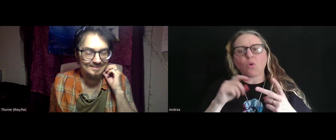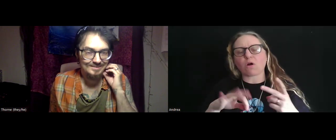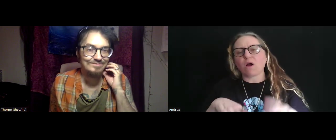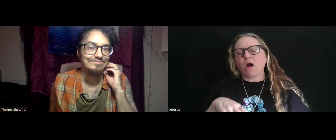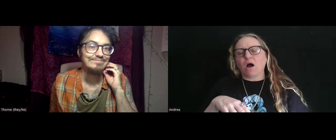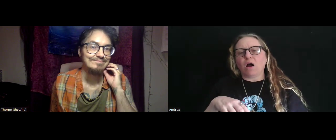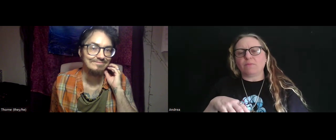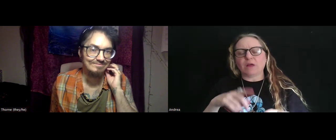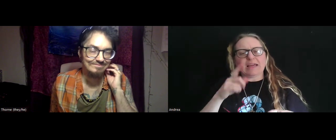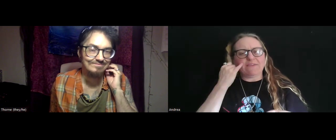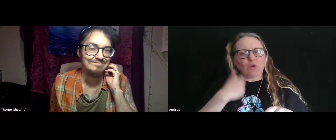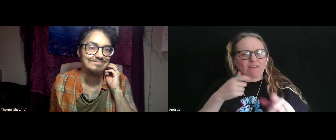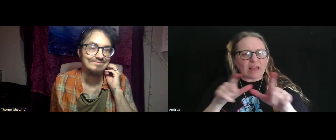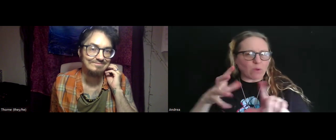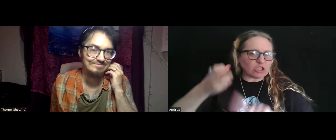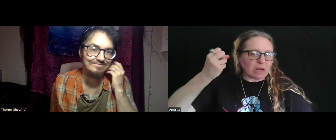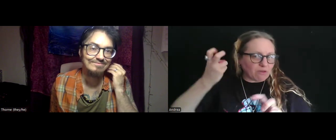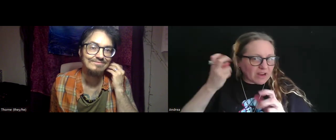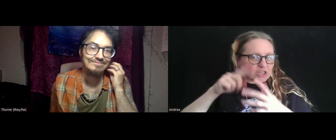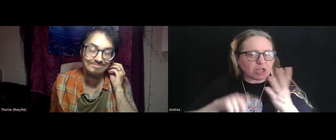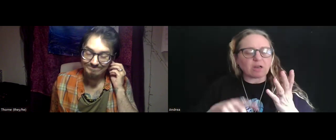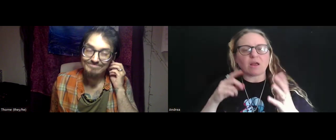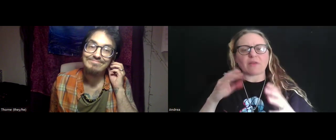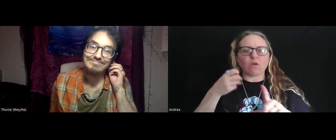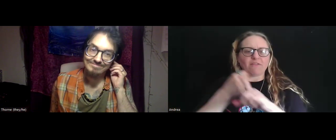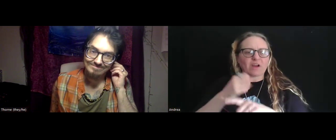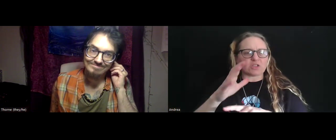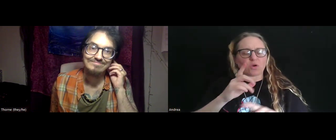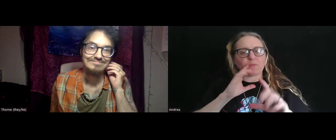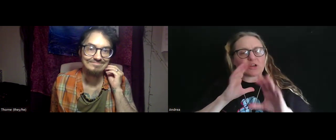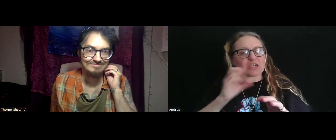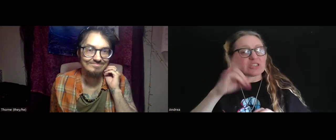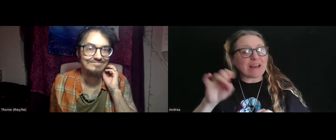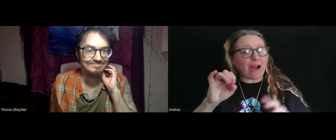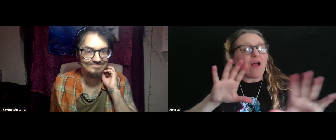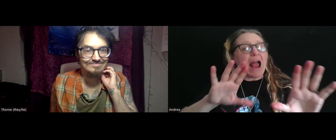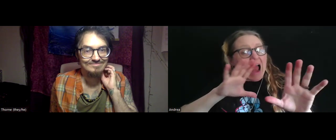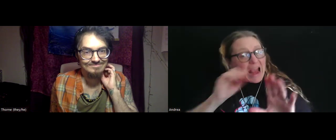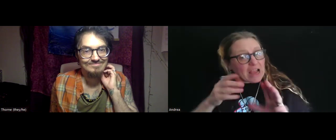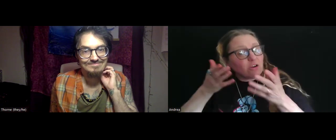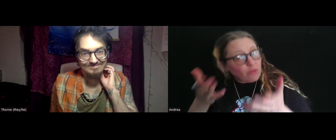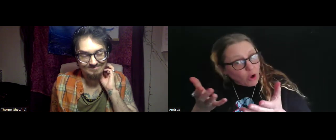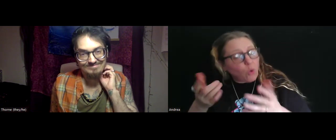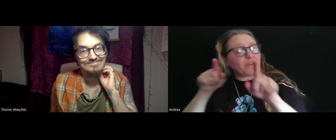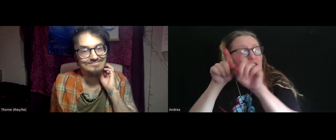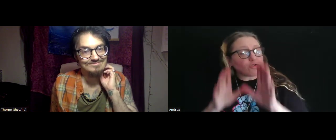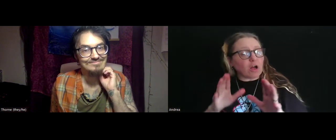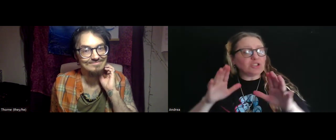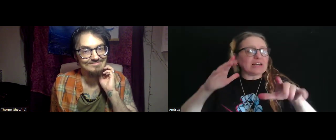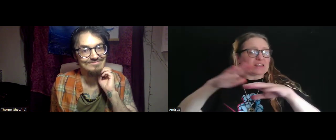or if you have language deprivation, that will affect your communication style. And though the astrology